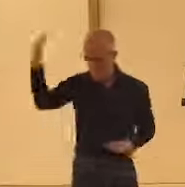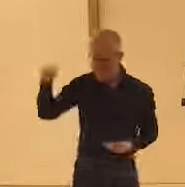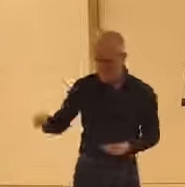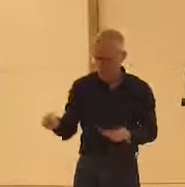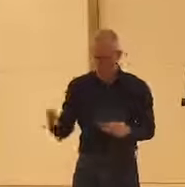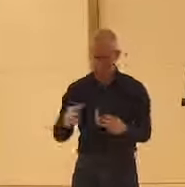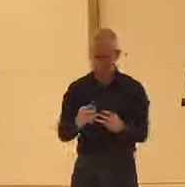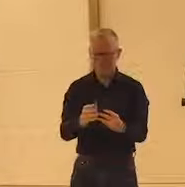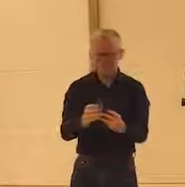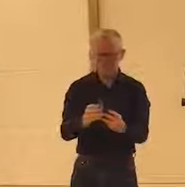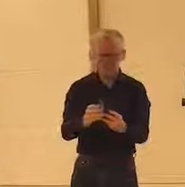Right.